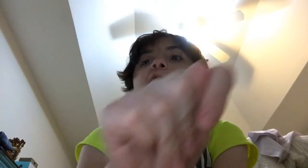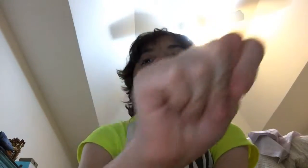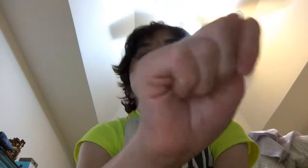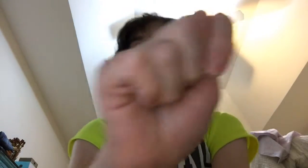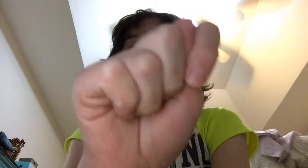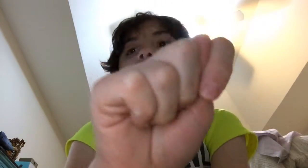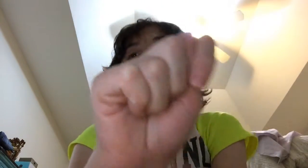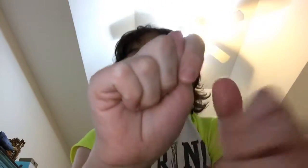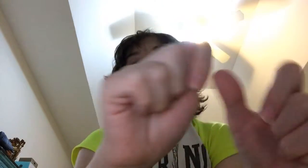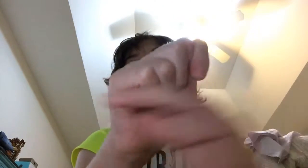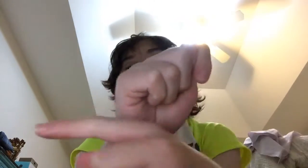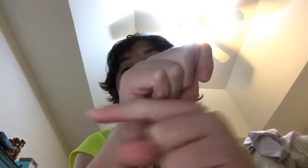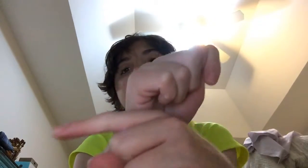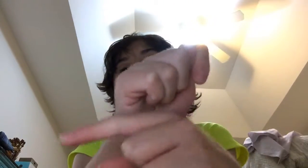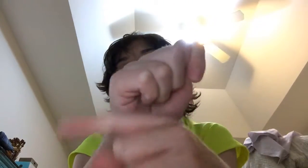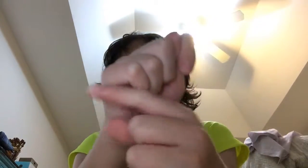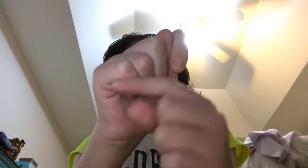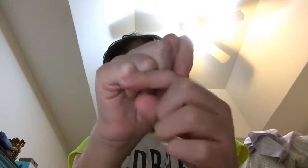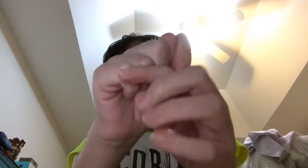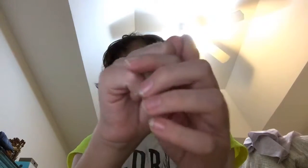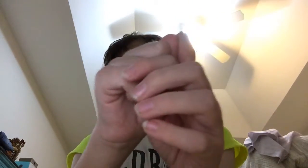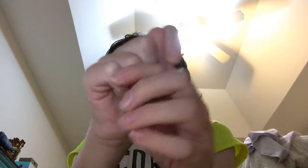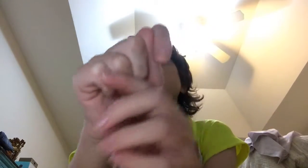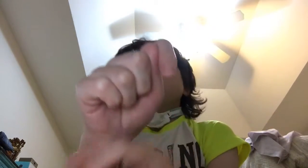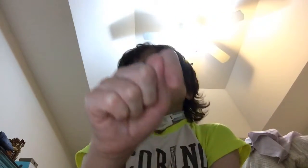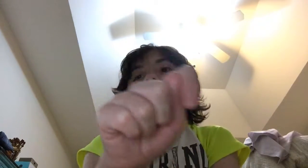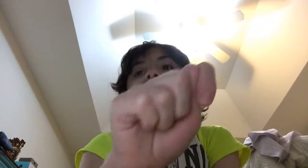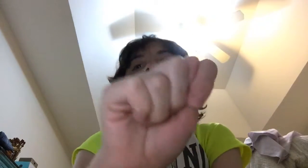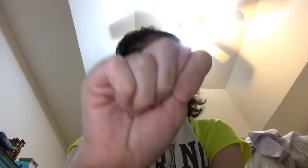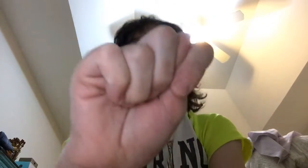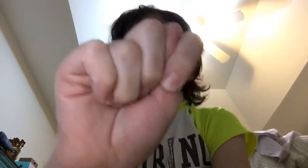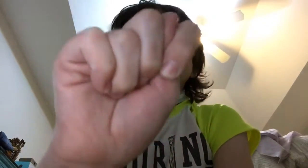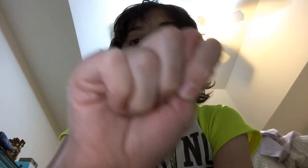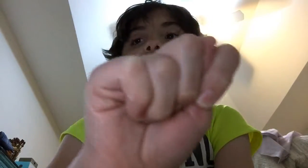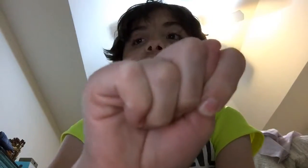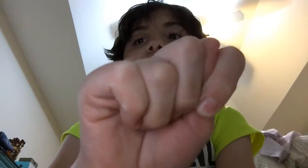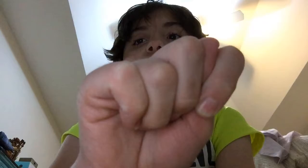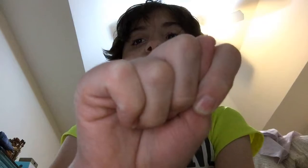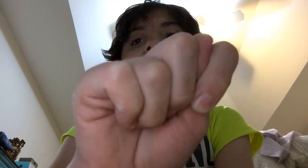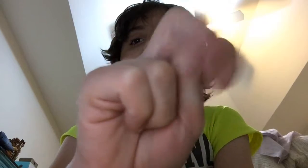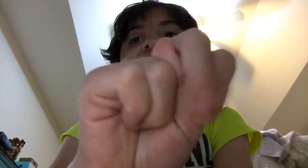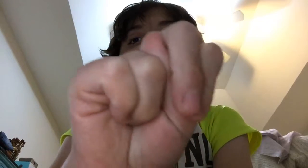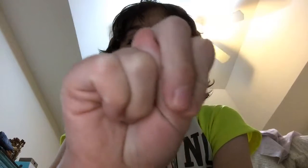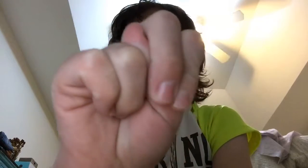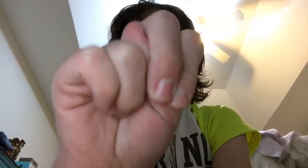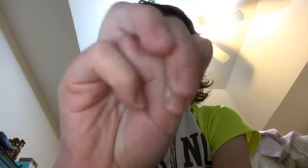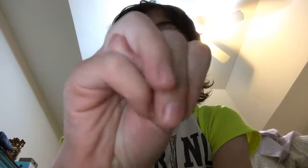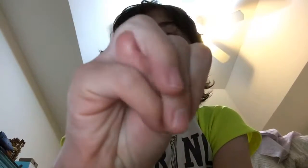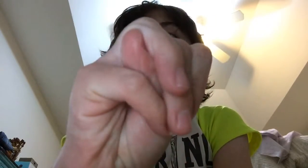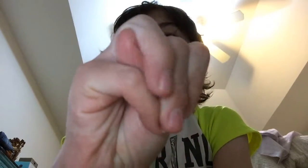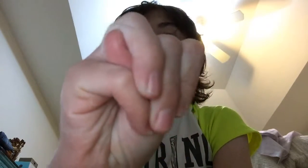one finger, and then on this side, three other fingers. So, yeah. This is N, and this is M.